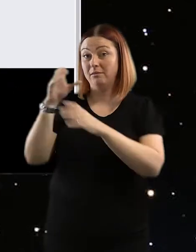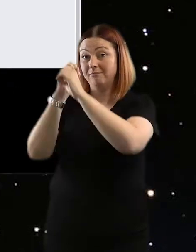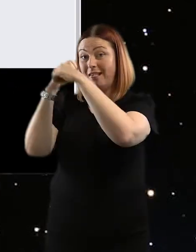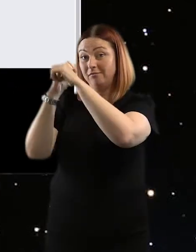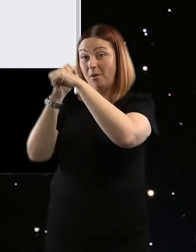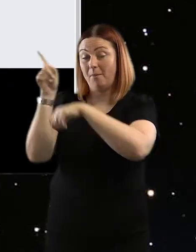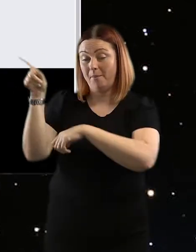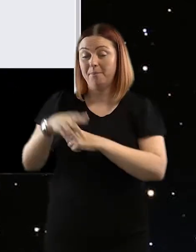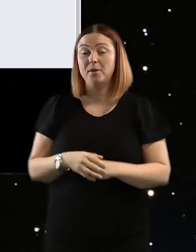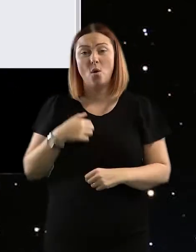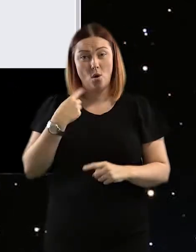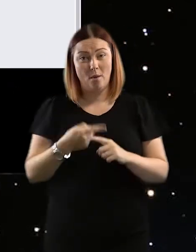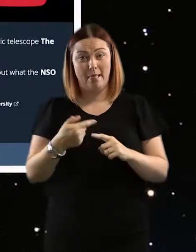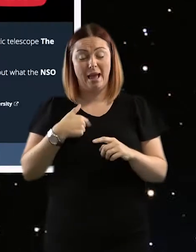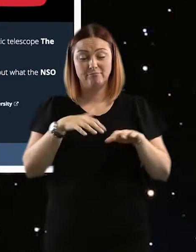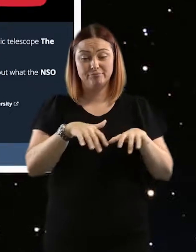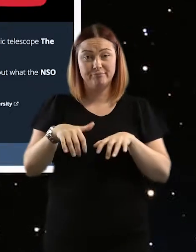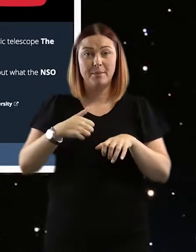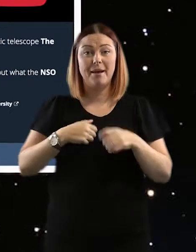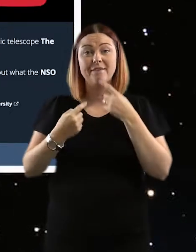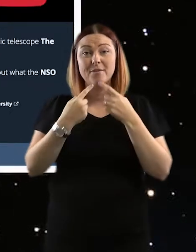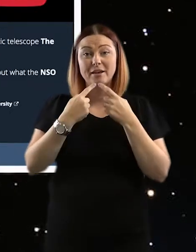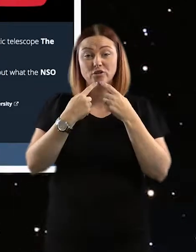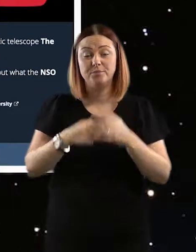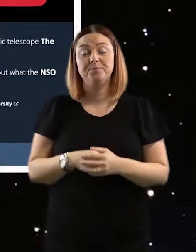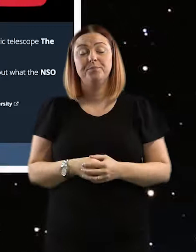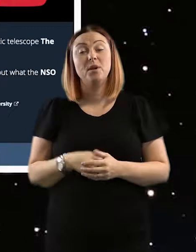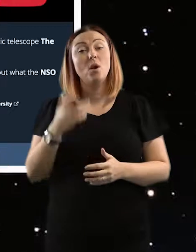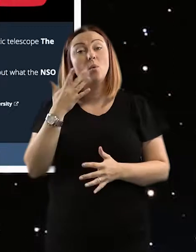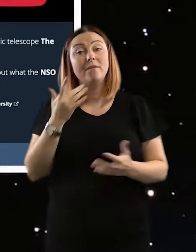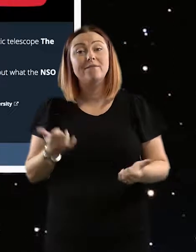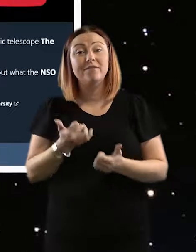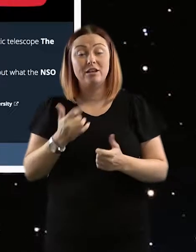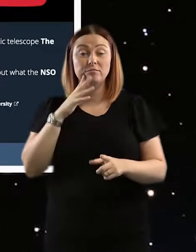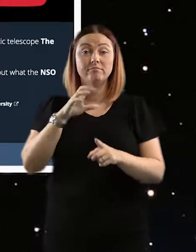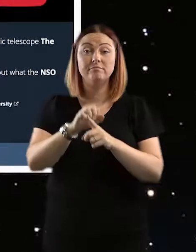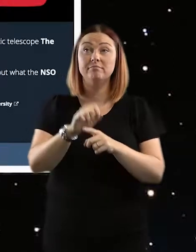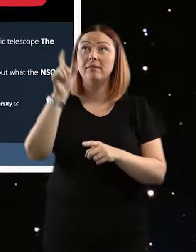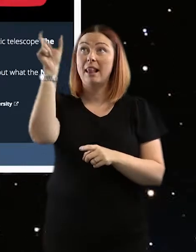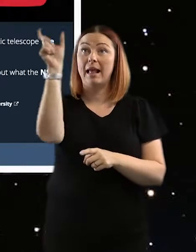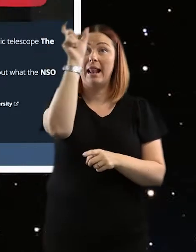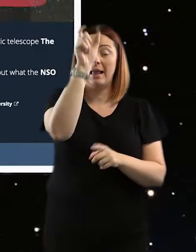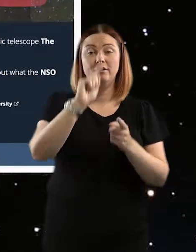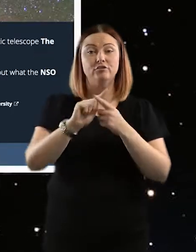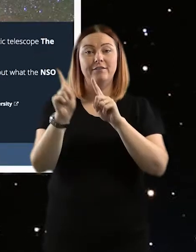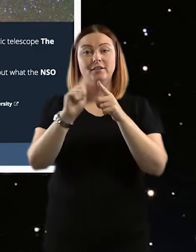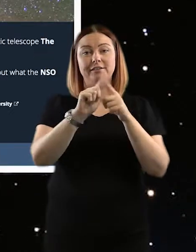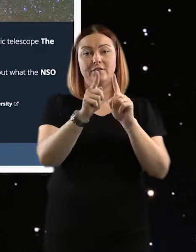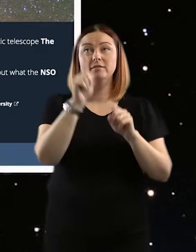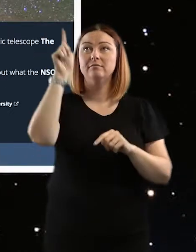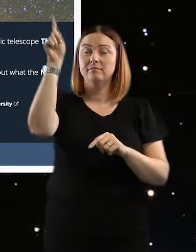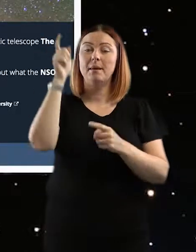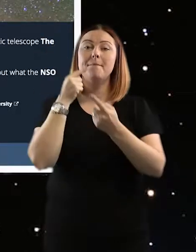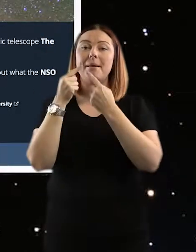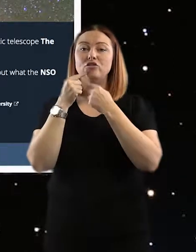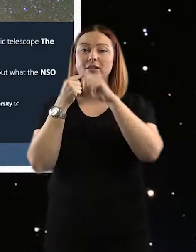So I'm very quickly going to enter my details. And in doing so, you'll notice that those two links have now changed. We've got a messages section and we've